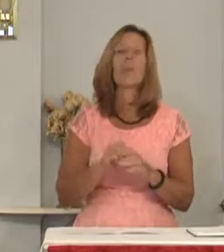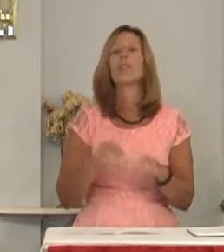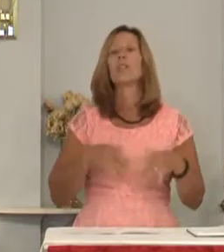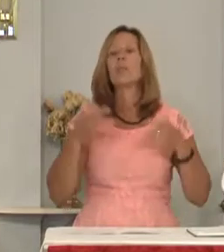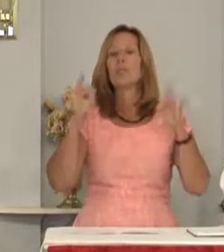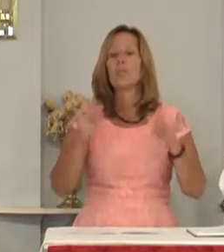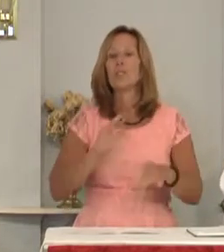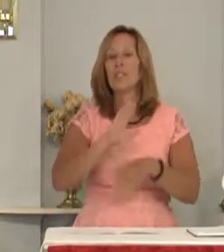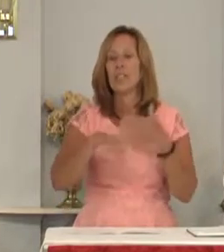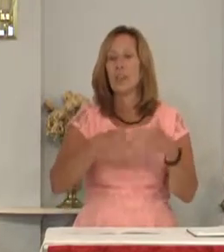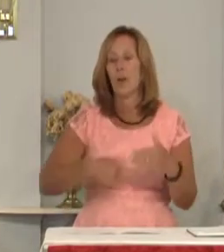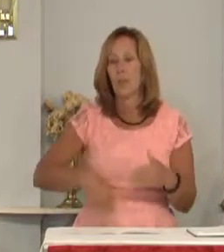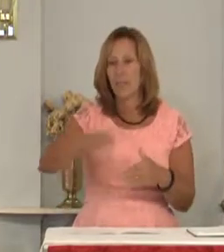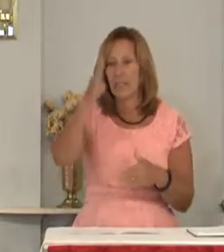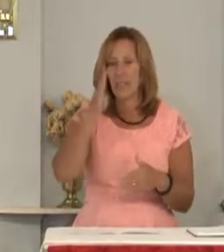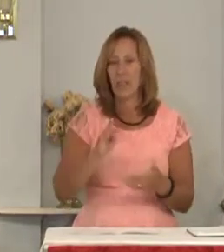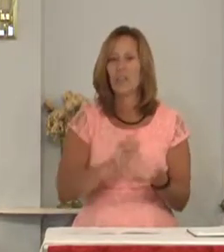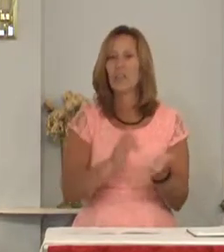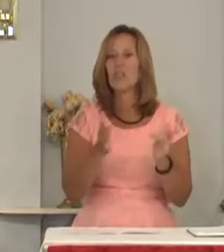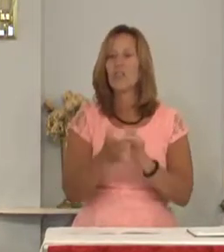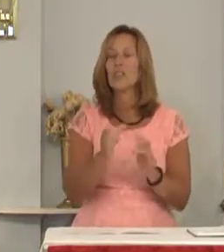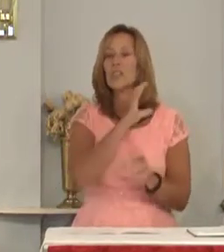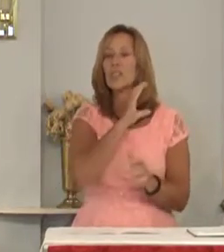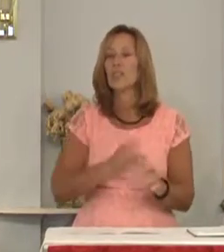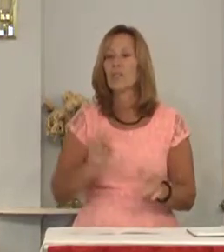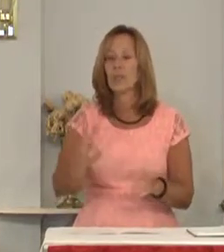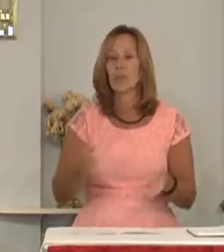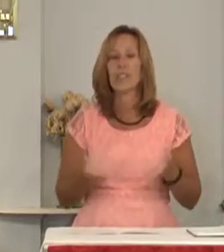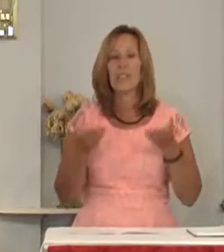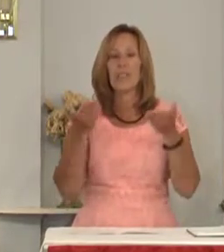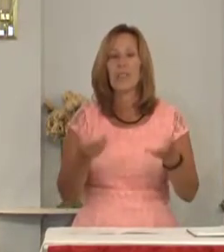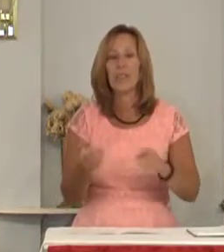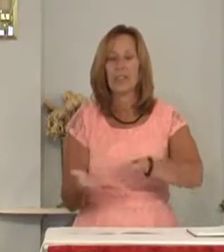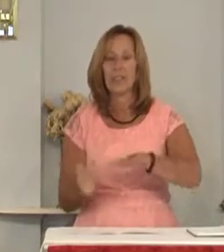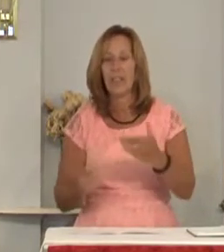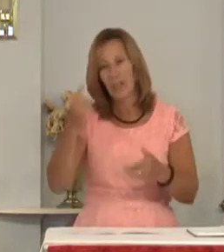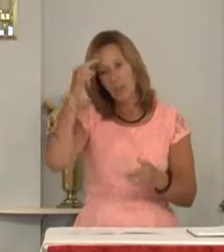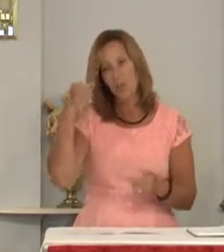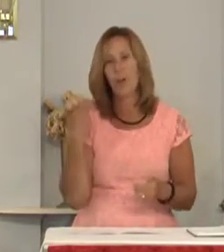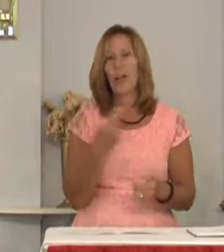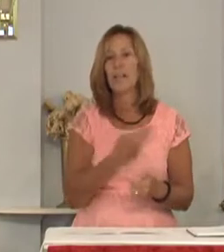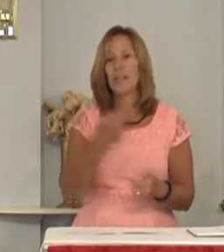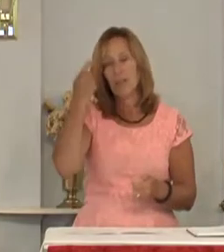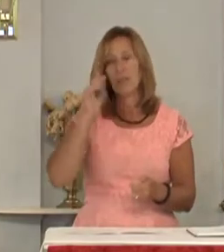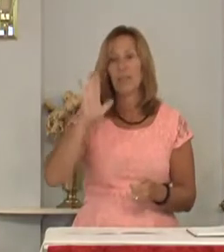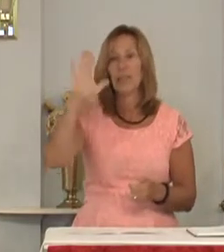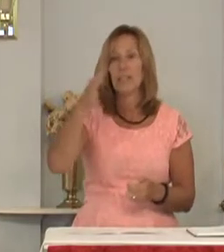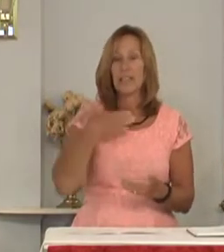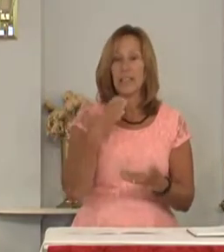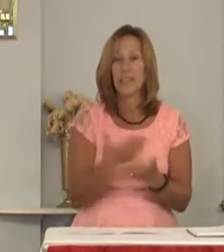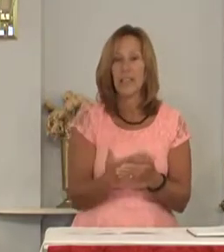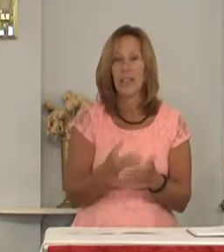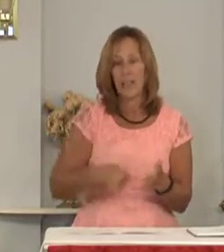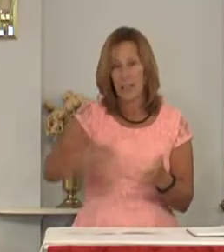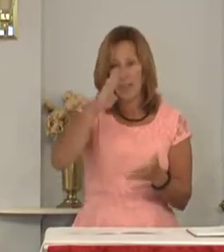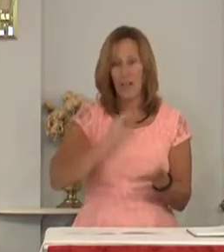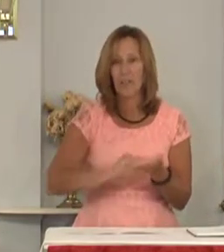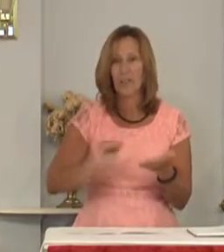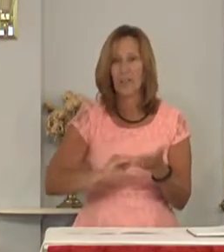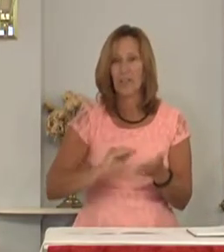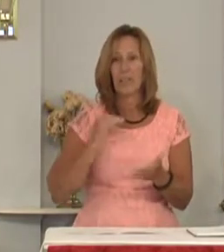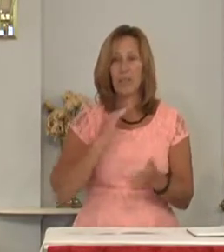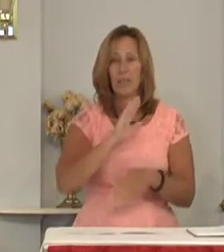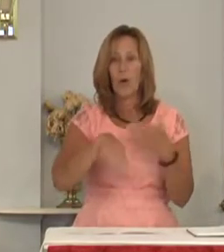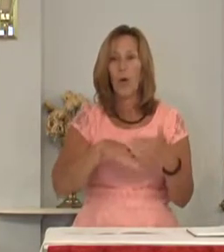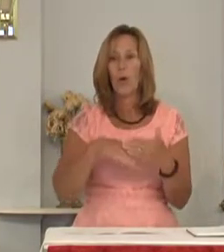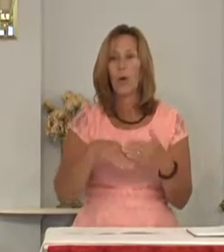In the mercy of Almighty God, Jesus Christ was given to die for us. And for his sake, God forgives us all